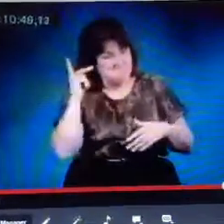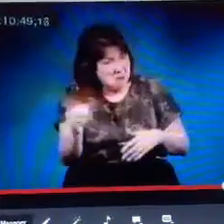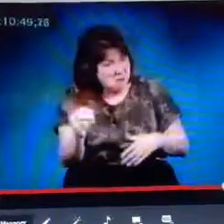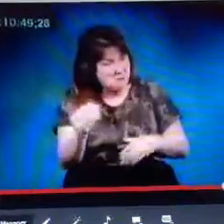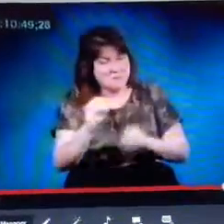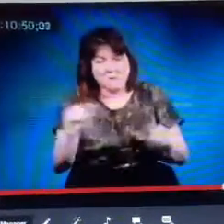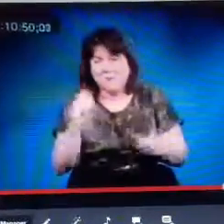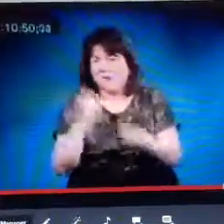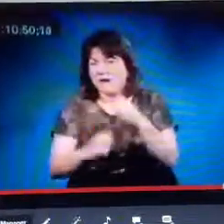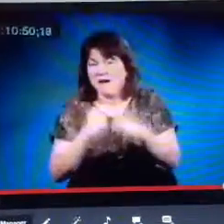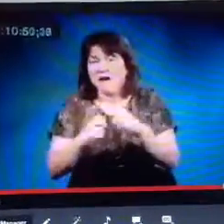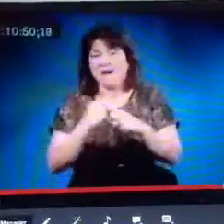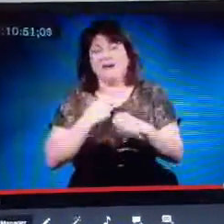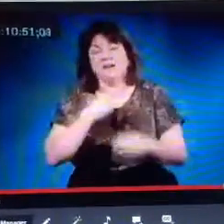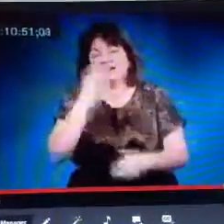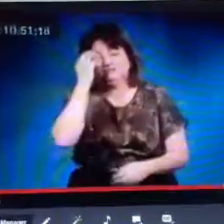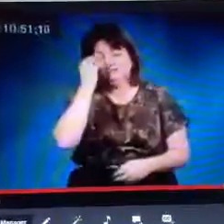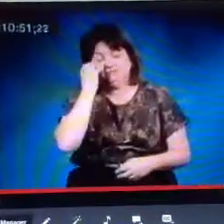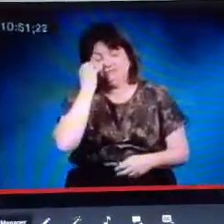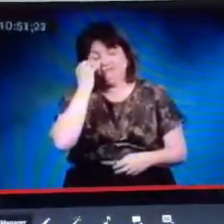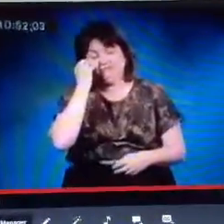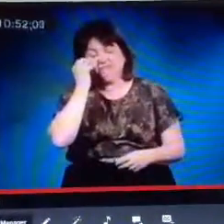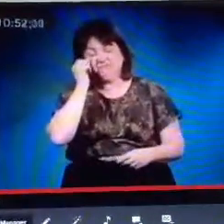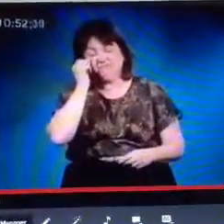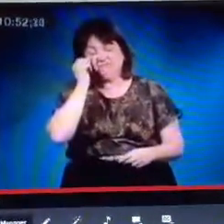water. And I went right to sleep. It wasn't a problem.